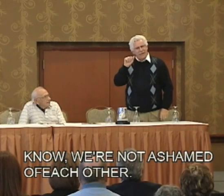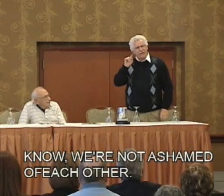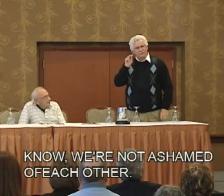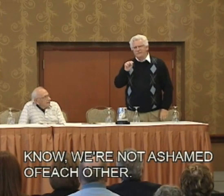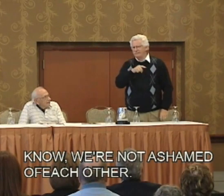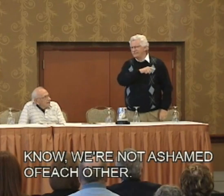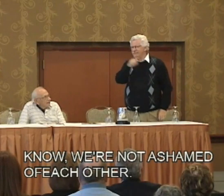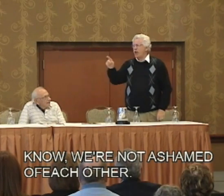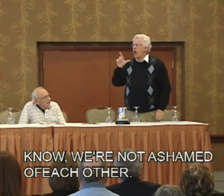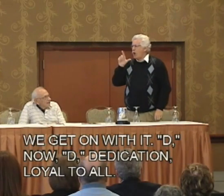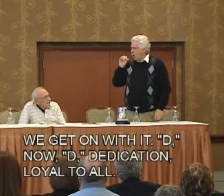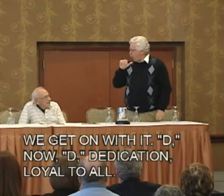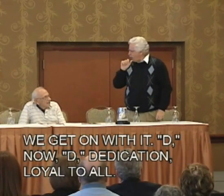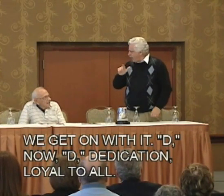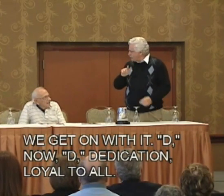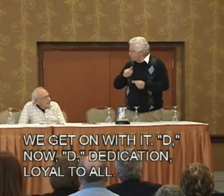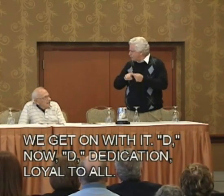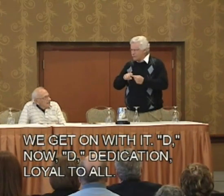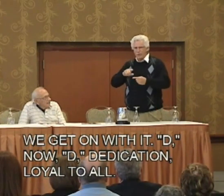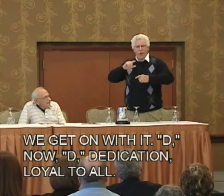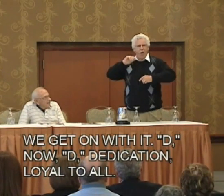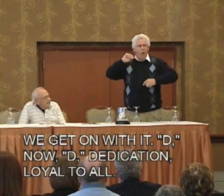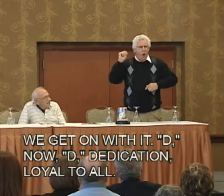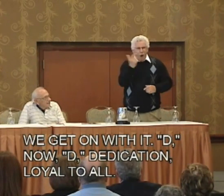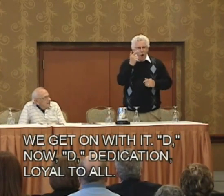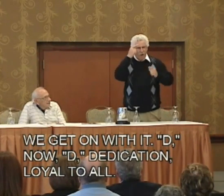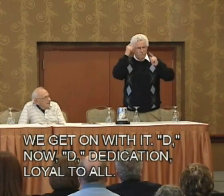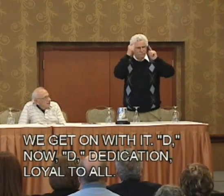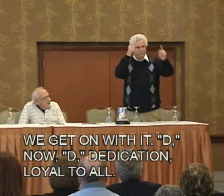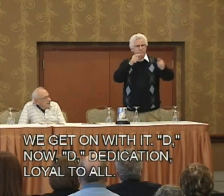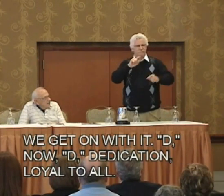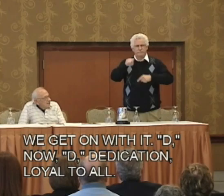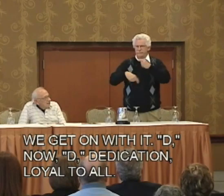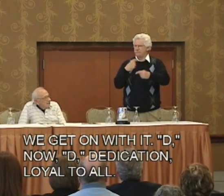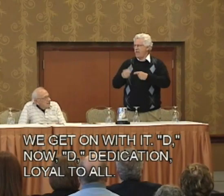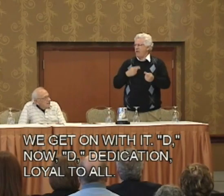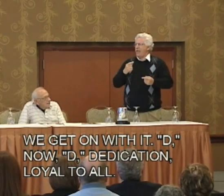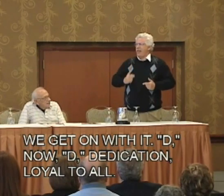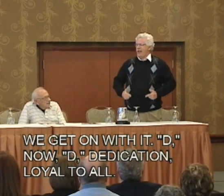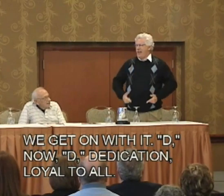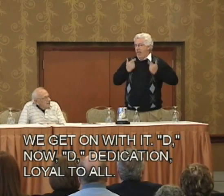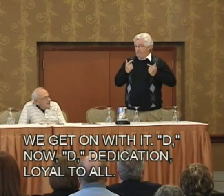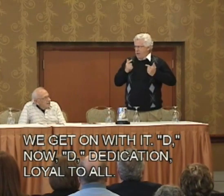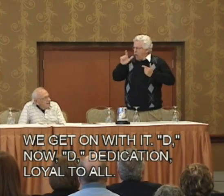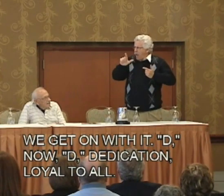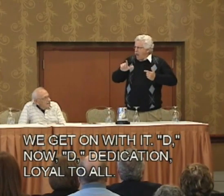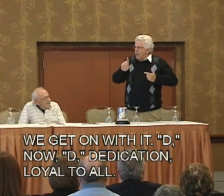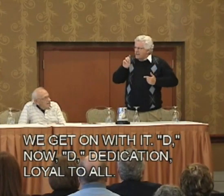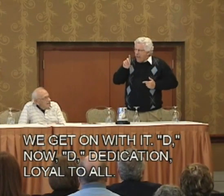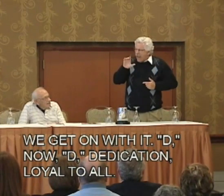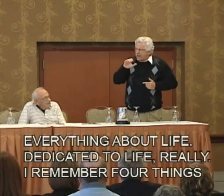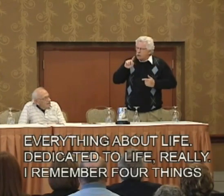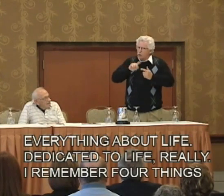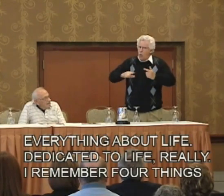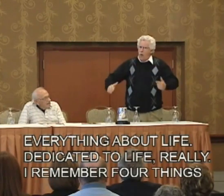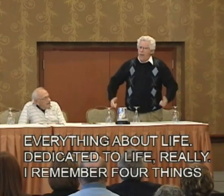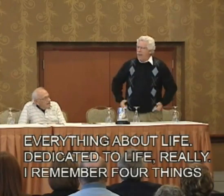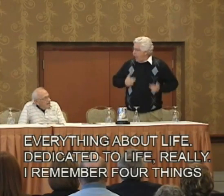dedication loyal to all everything about life dedicated